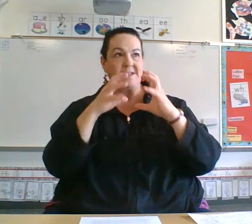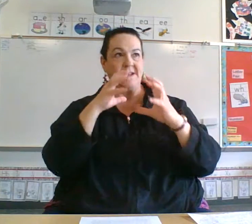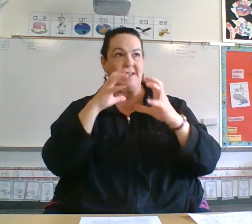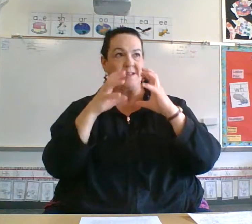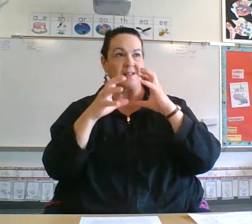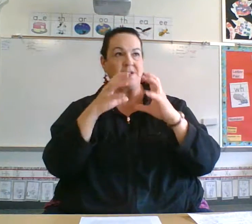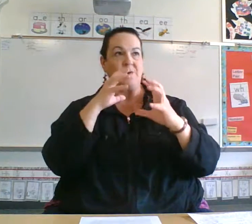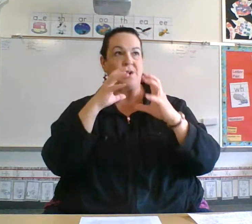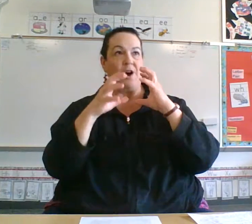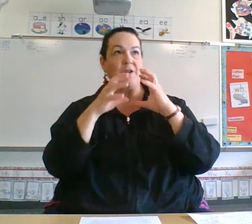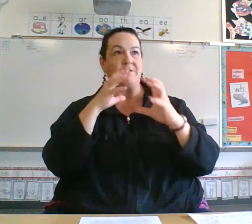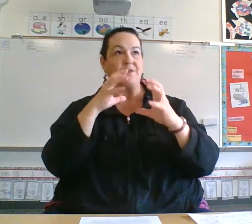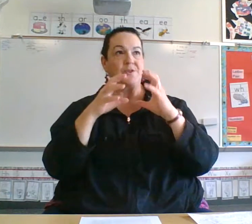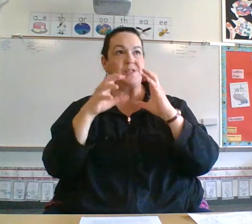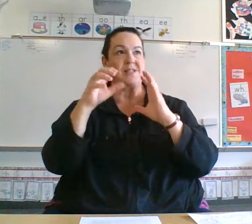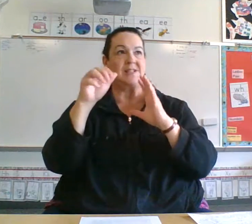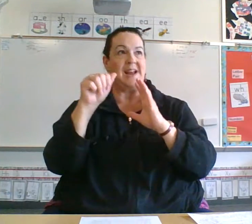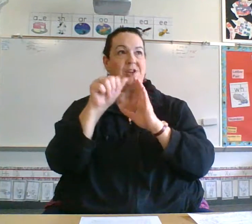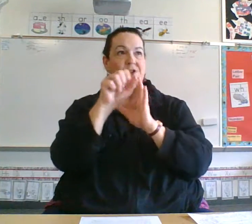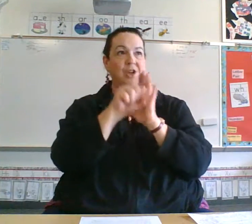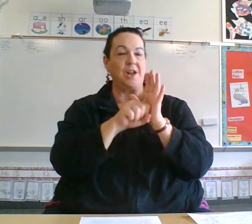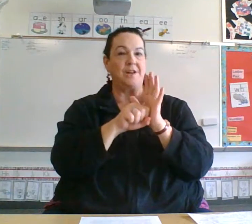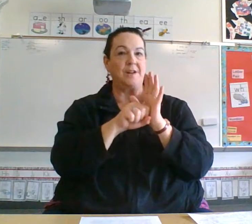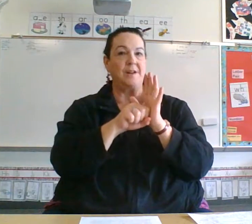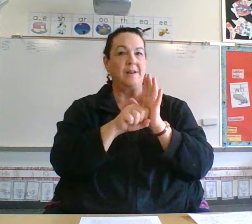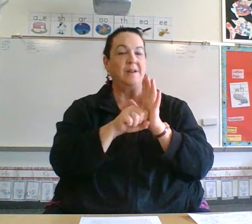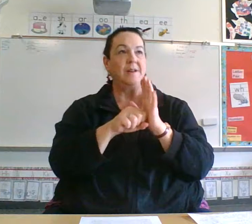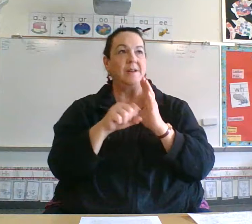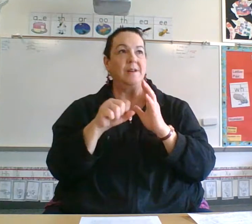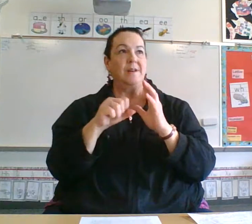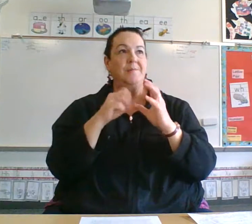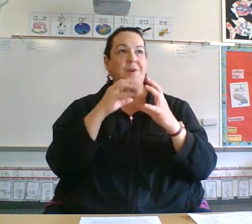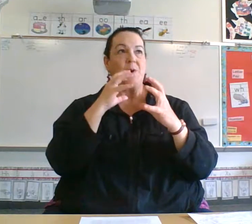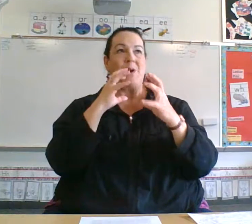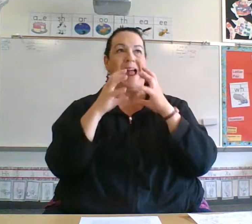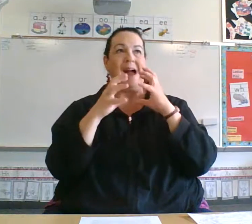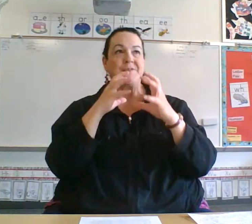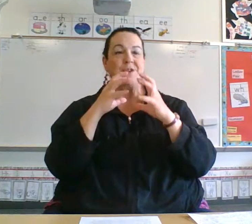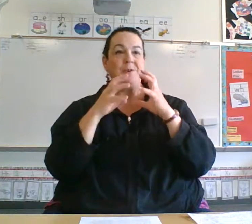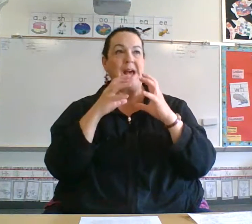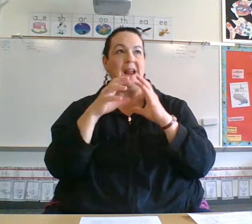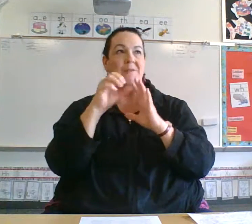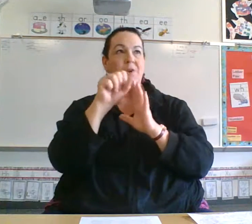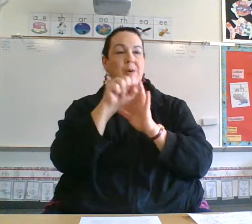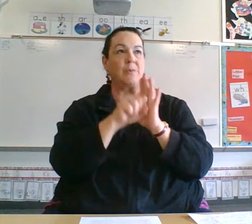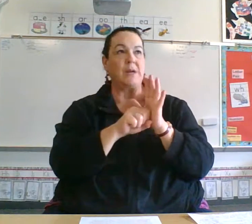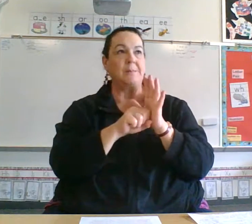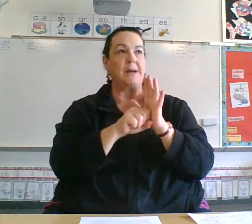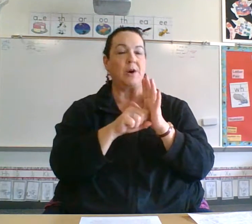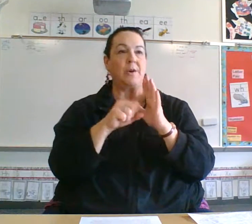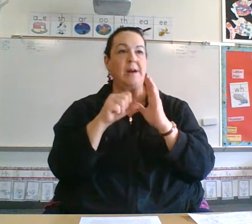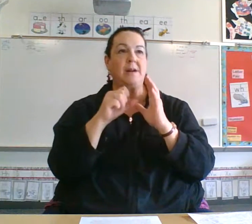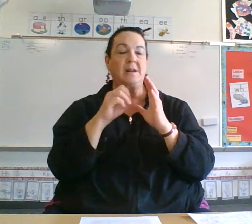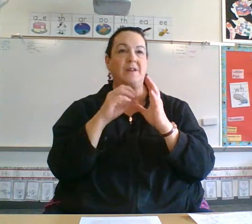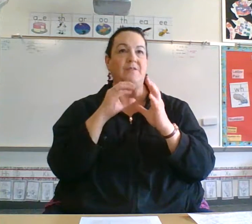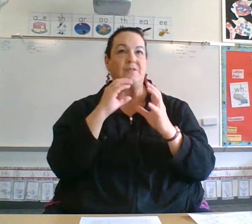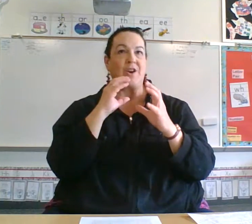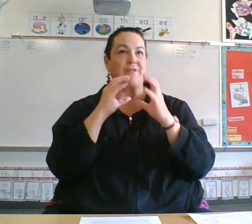like this. So conversation. You don't have to do the A if you're in a really big hurry,